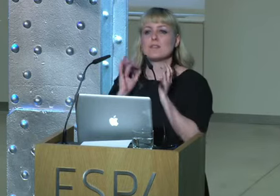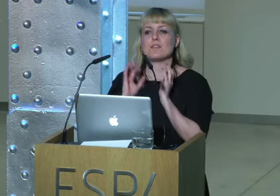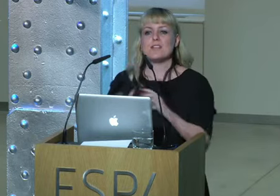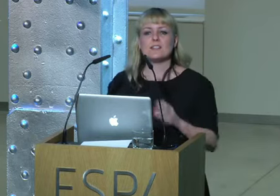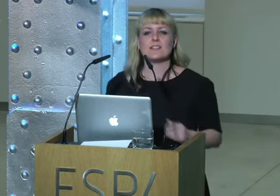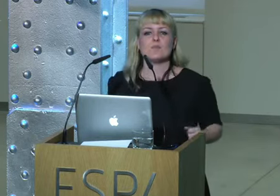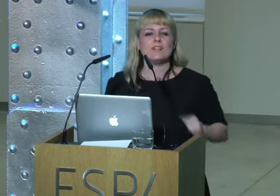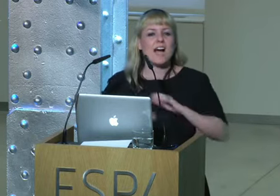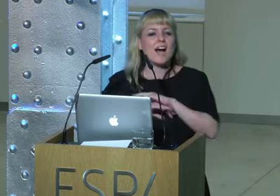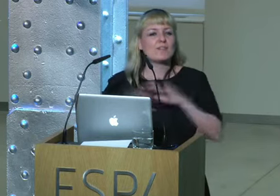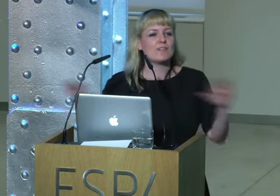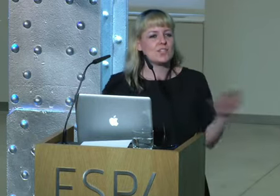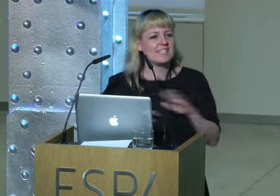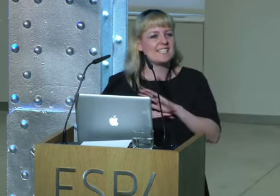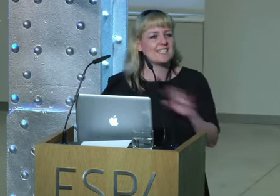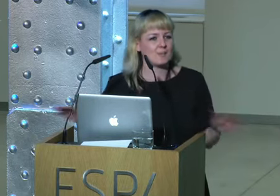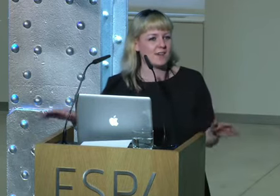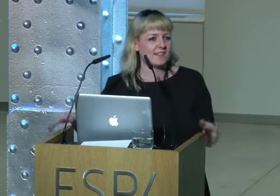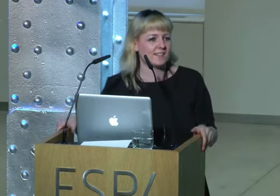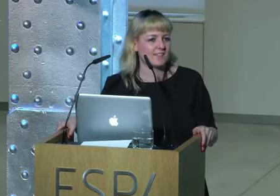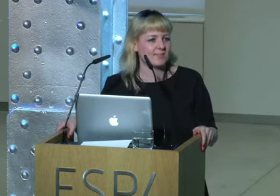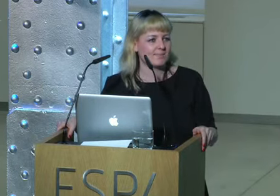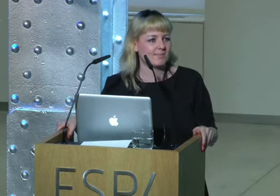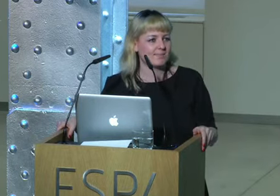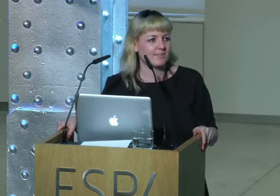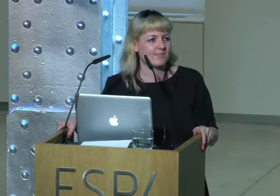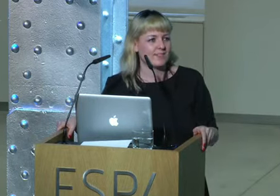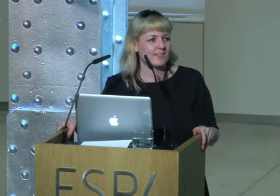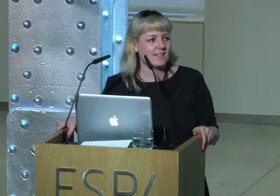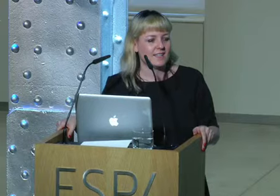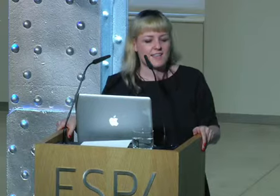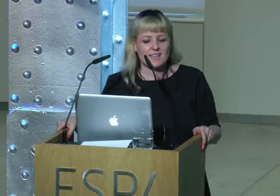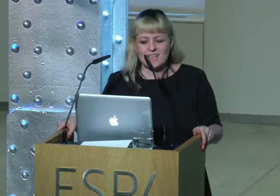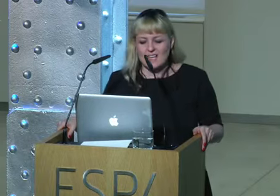together things that have been artificially separated.